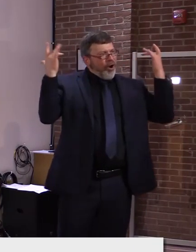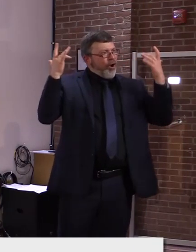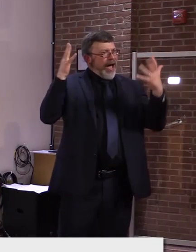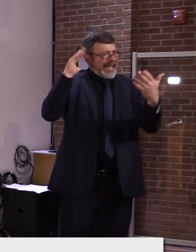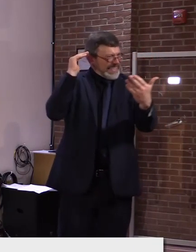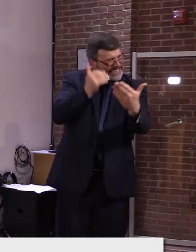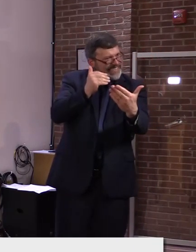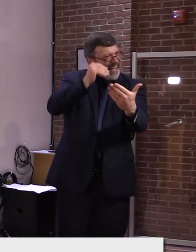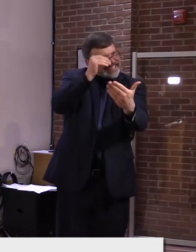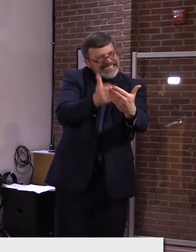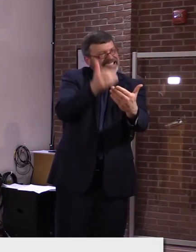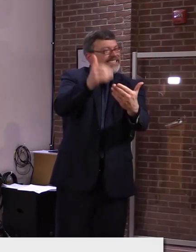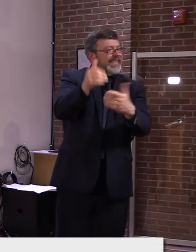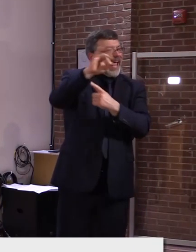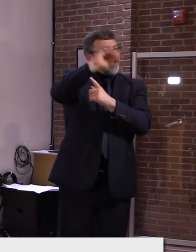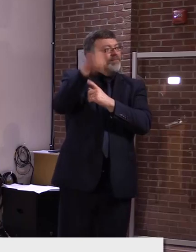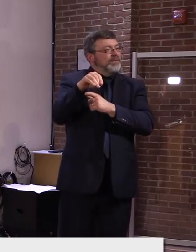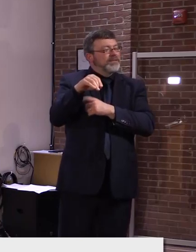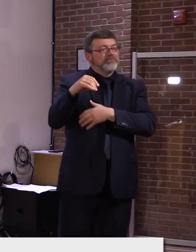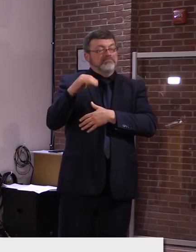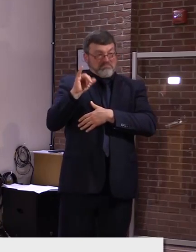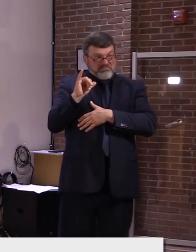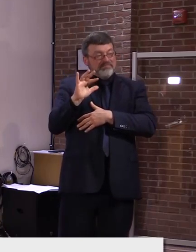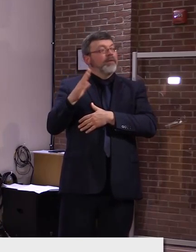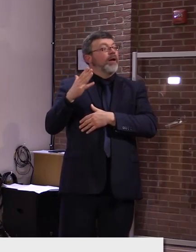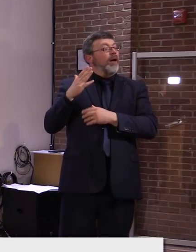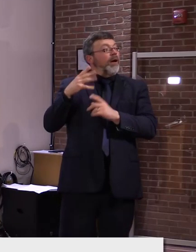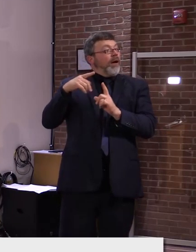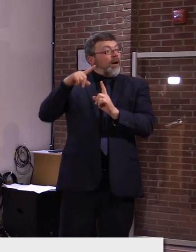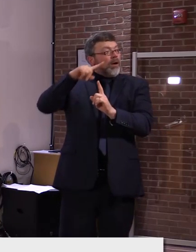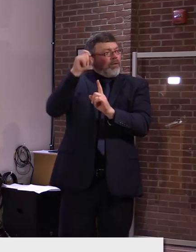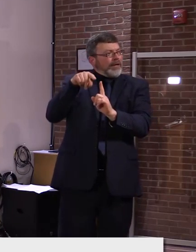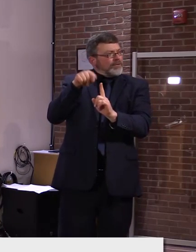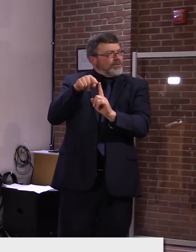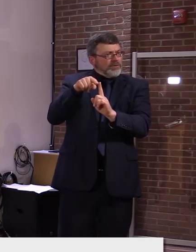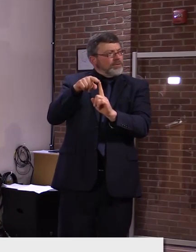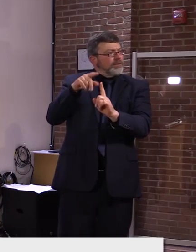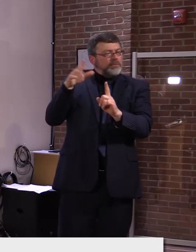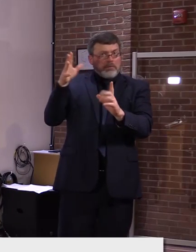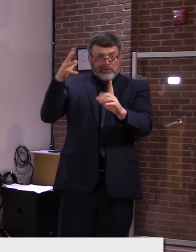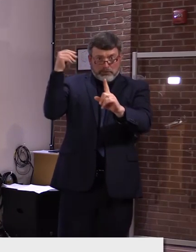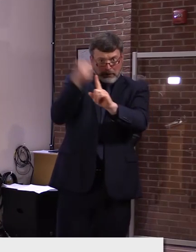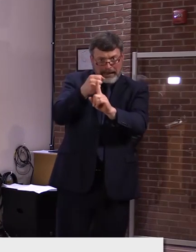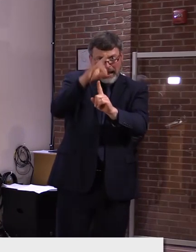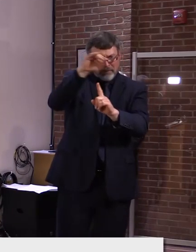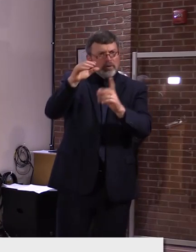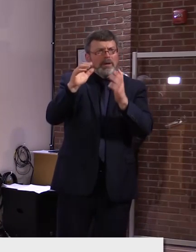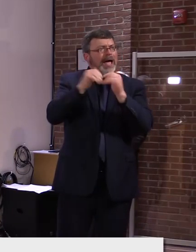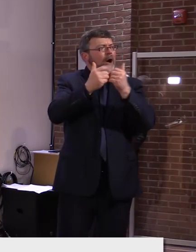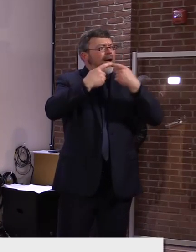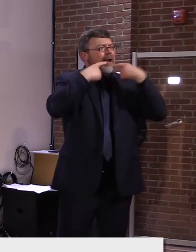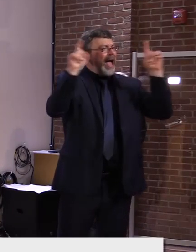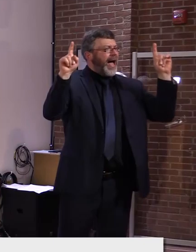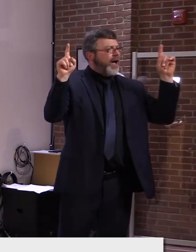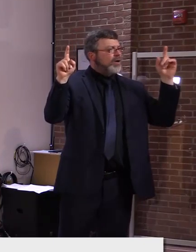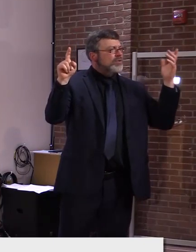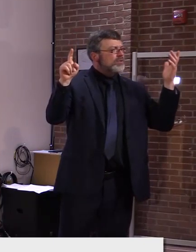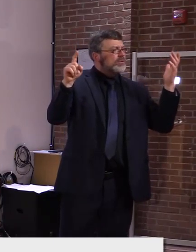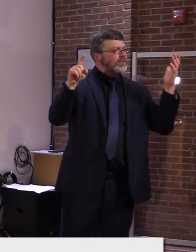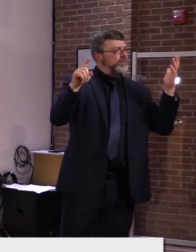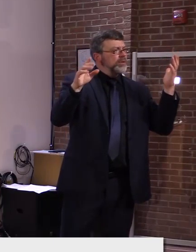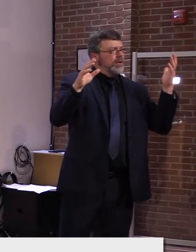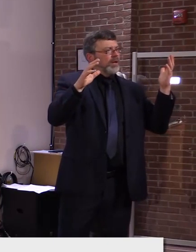my question is, how will people get notified if and when that happens? I'm just thinking, you know, when the CDC put out their mask guidance a couple weeks